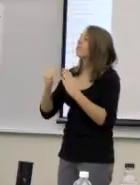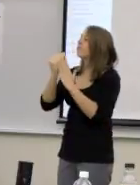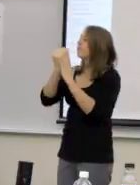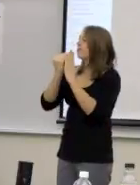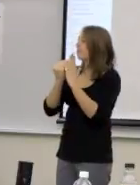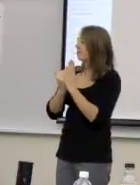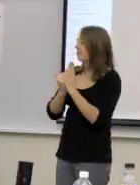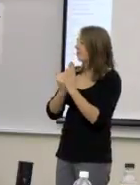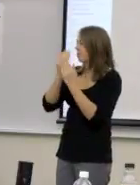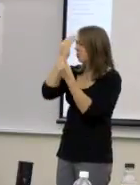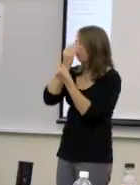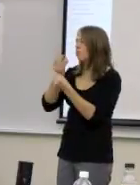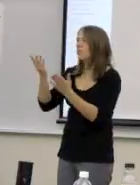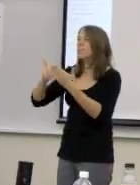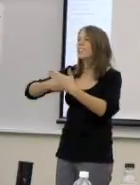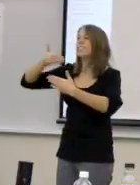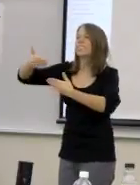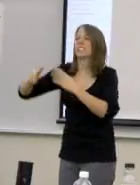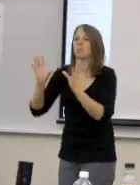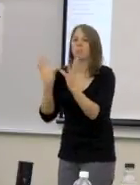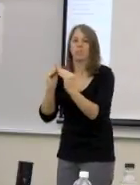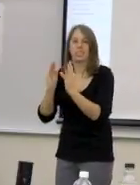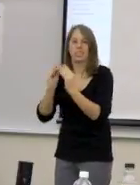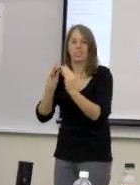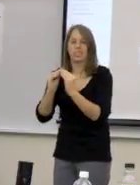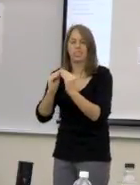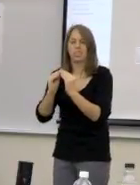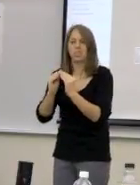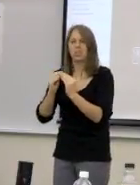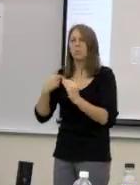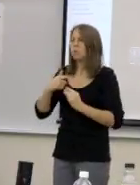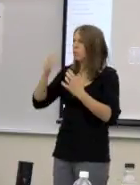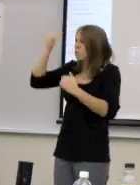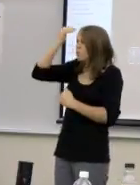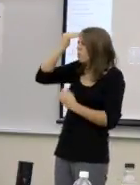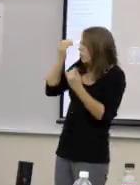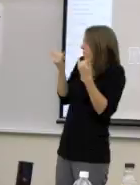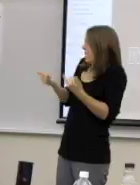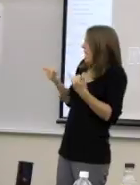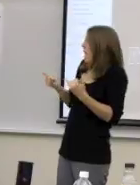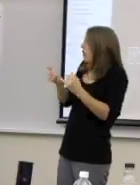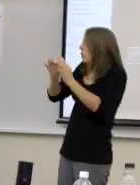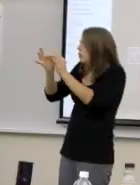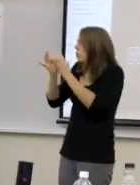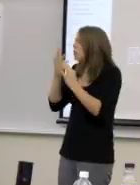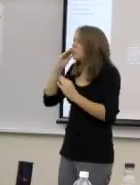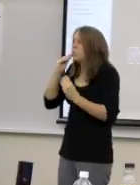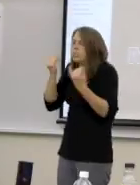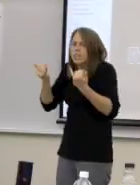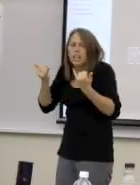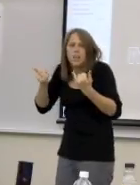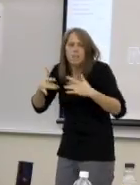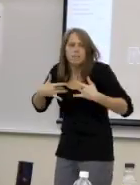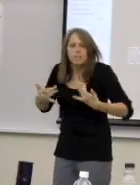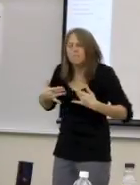Meeting, we always want to stay current with what interpreters are experiencing. And right now we're experiencing a